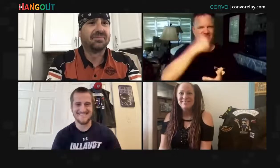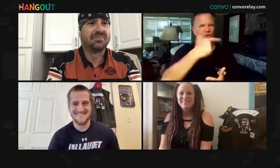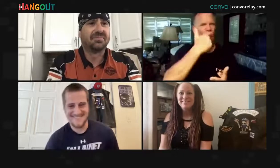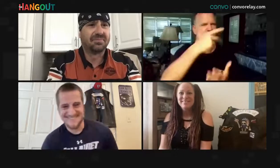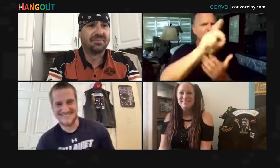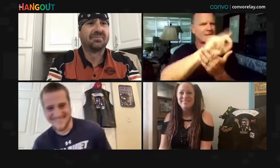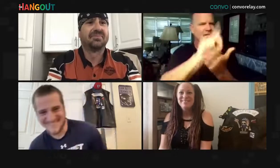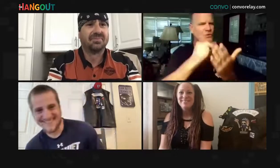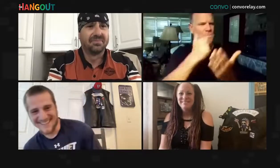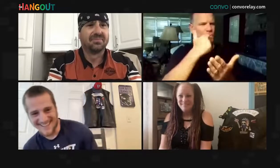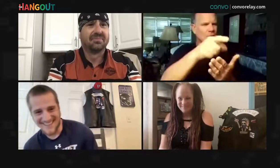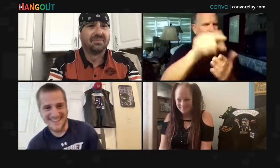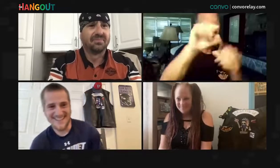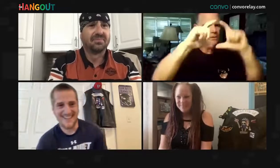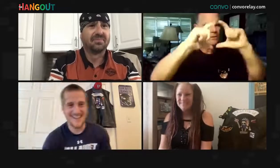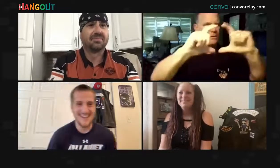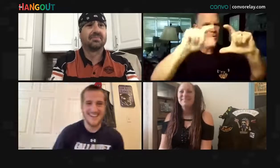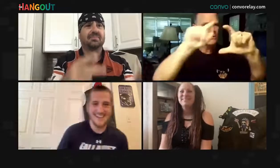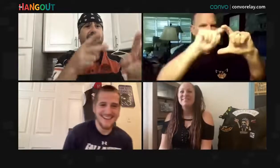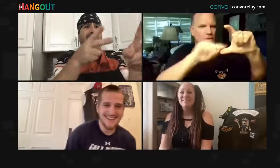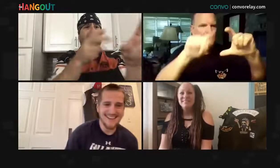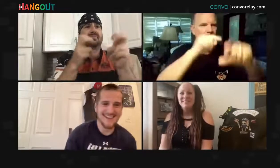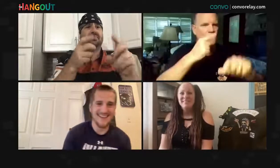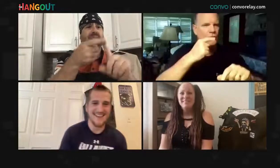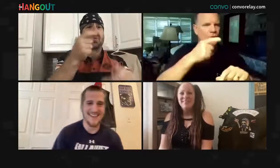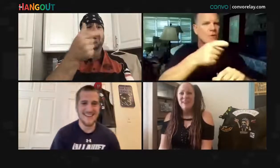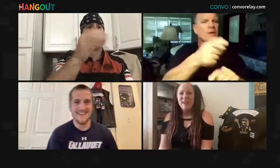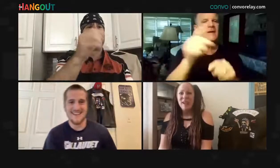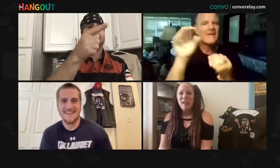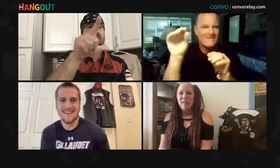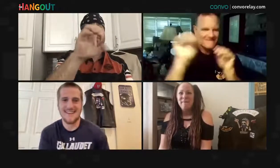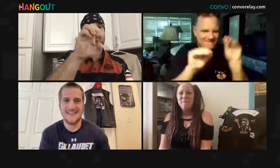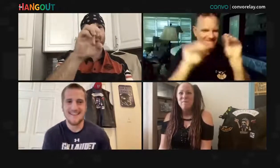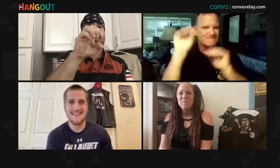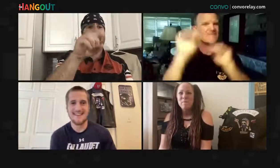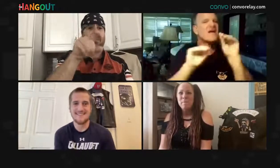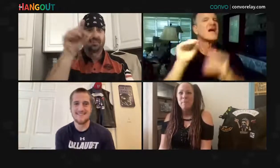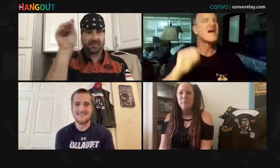good. Such a nice design. Who designed it? This is Sean.